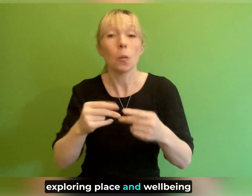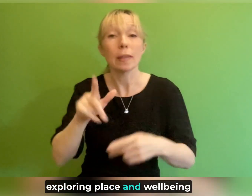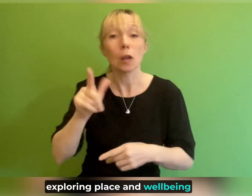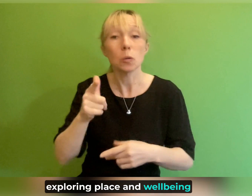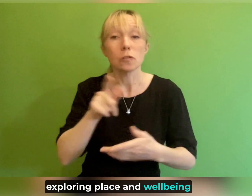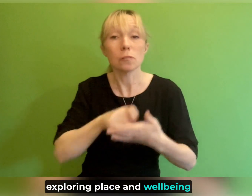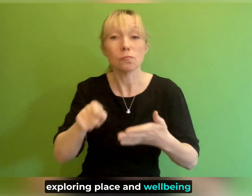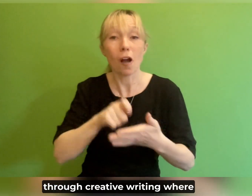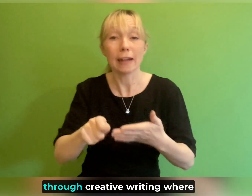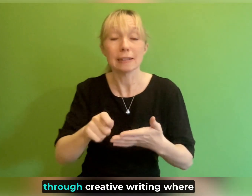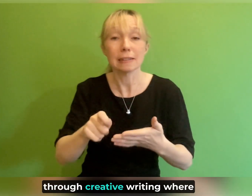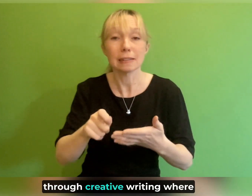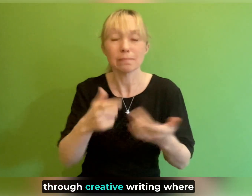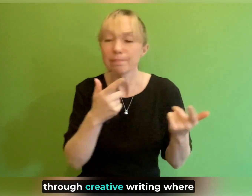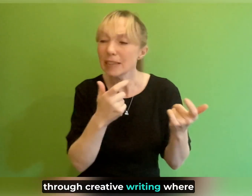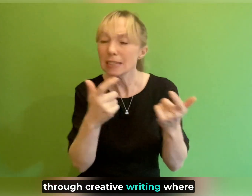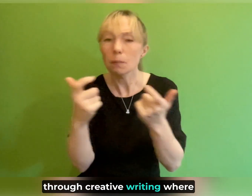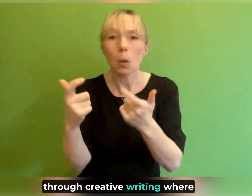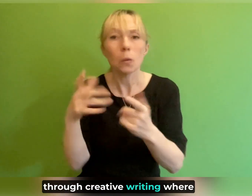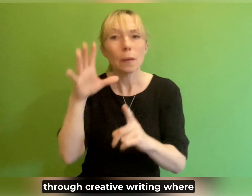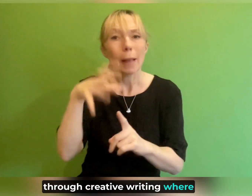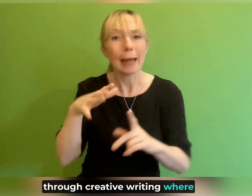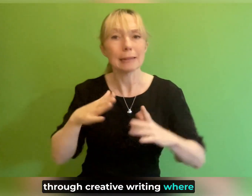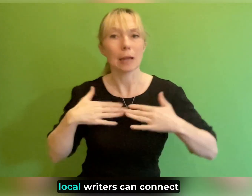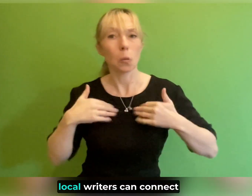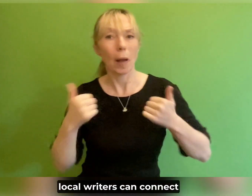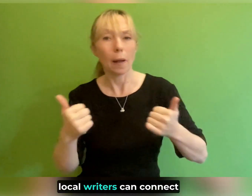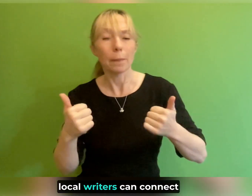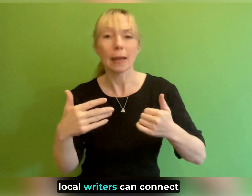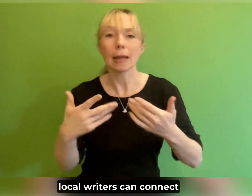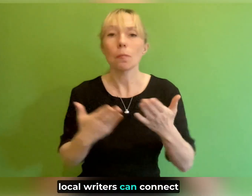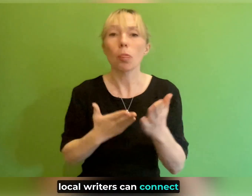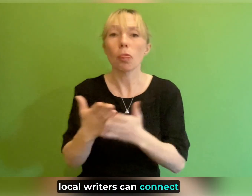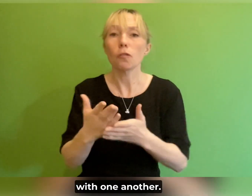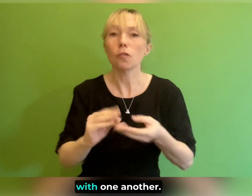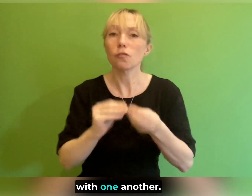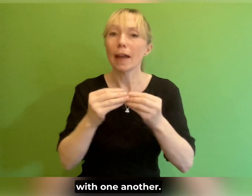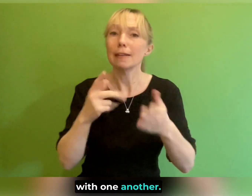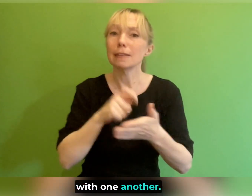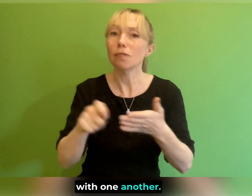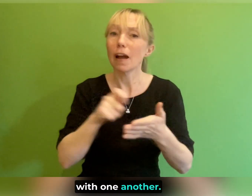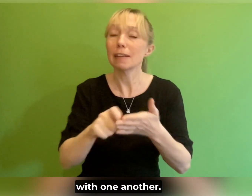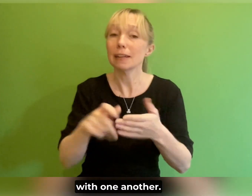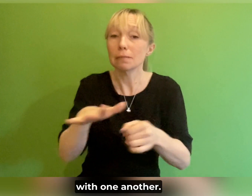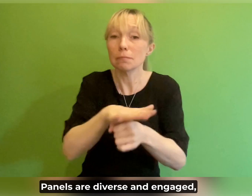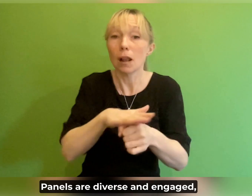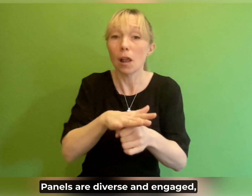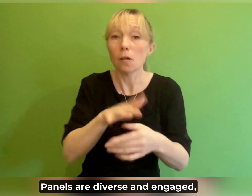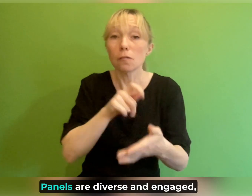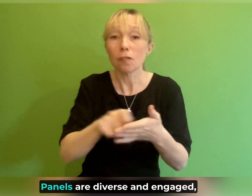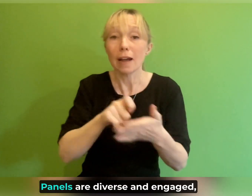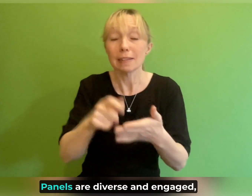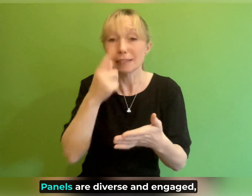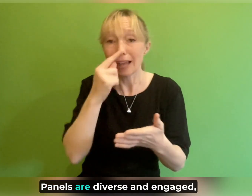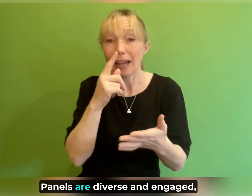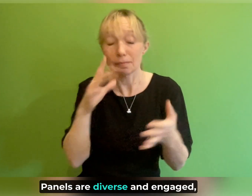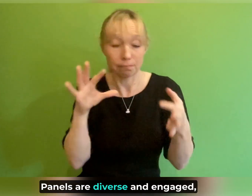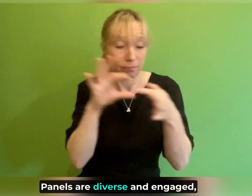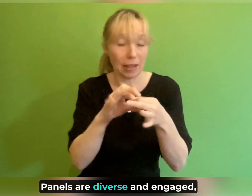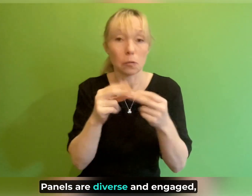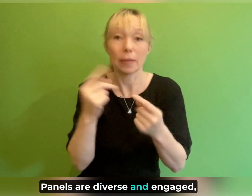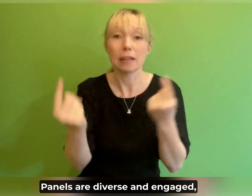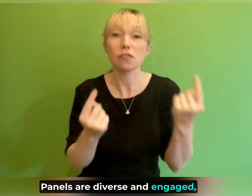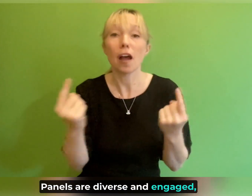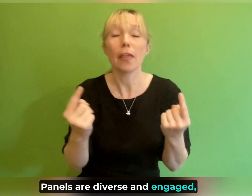place and well-being through creative writing where local writers can connect with one another. Panels are